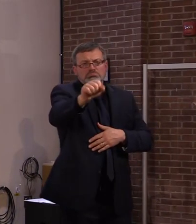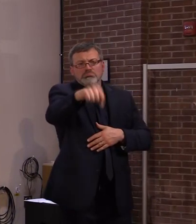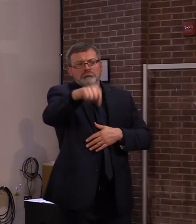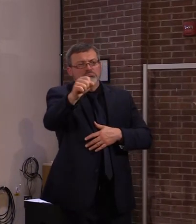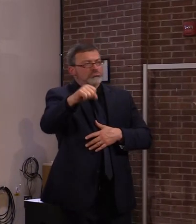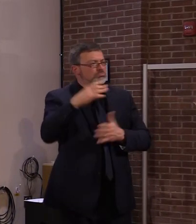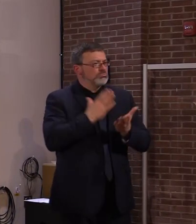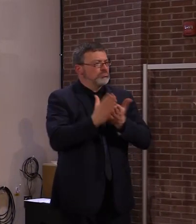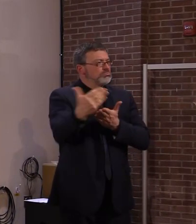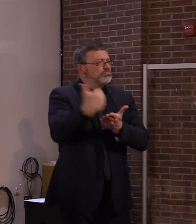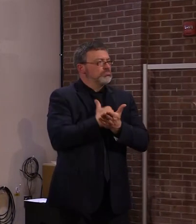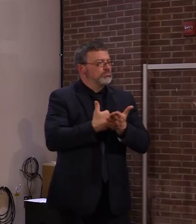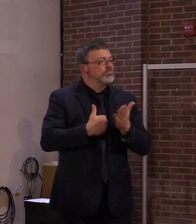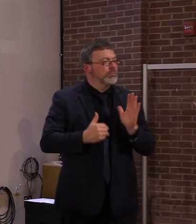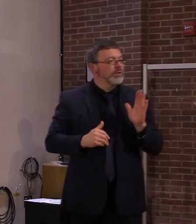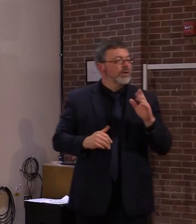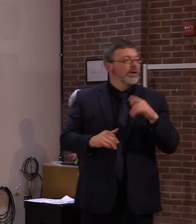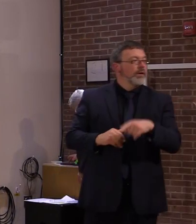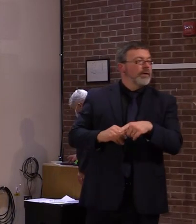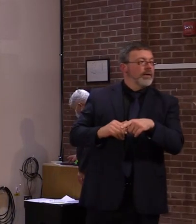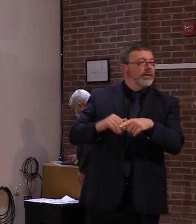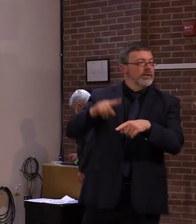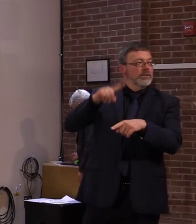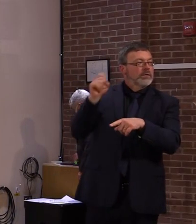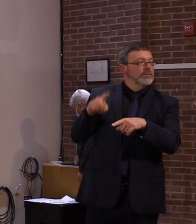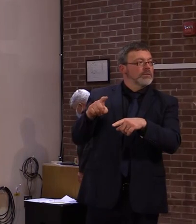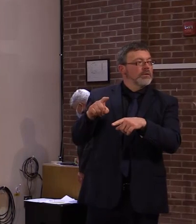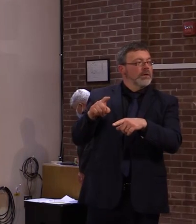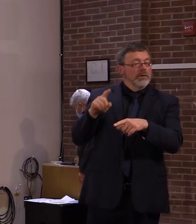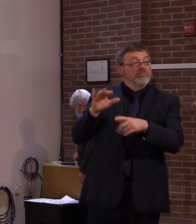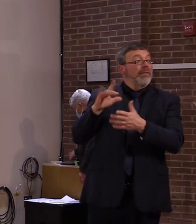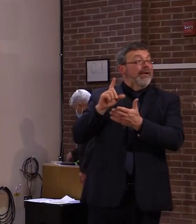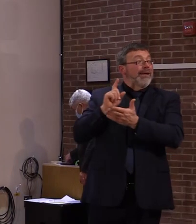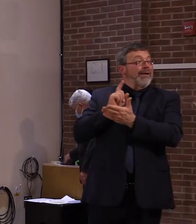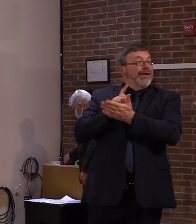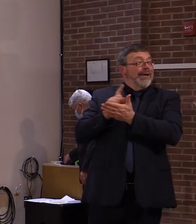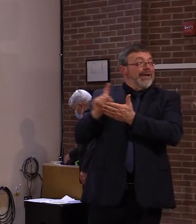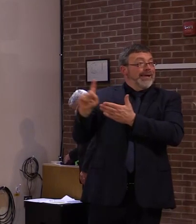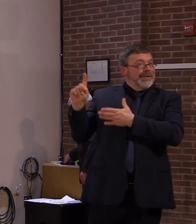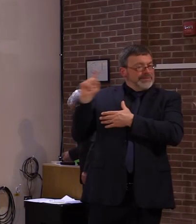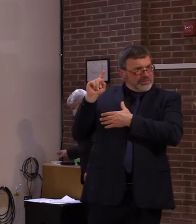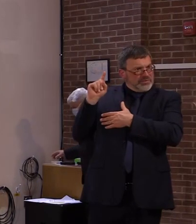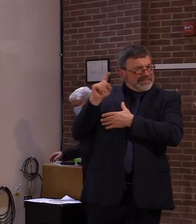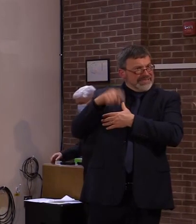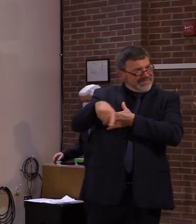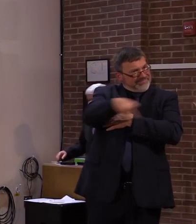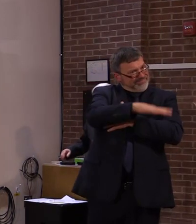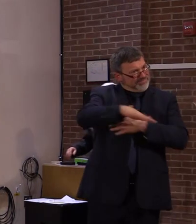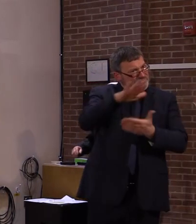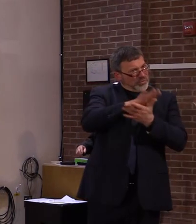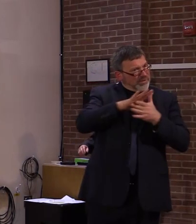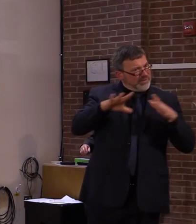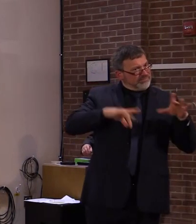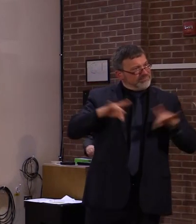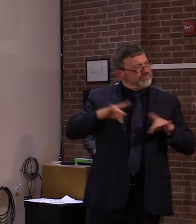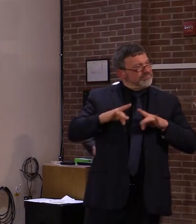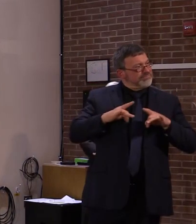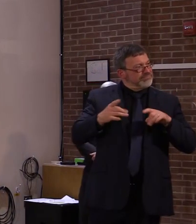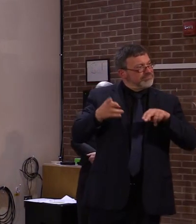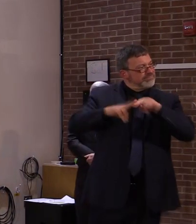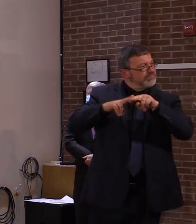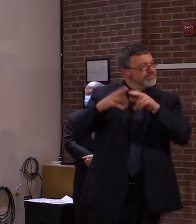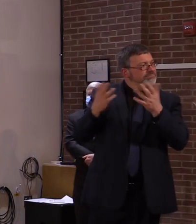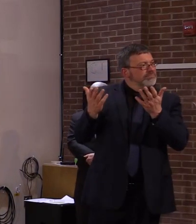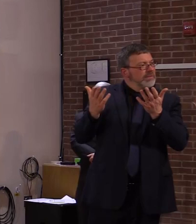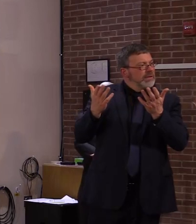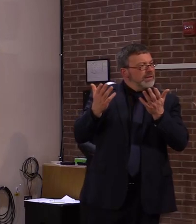the DOH report in the past week. Do you know how much of that is attributable to the